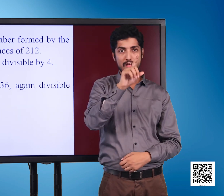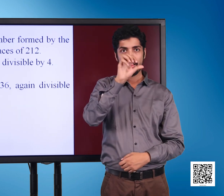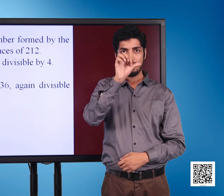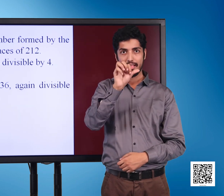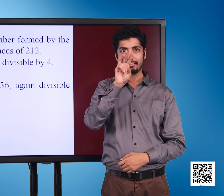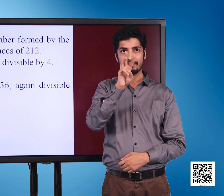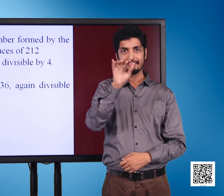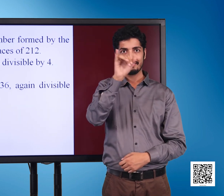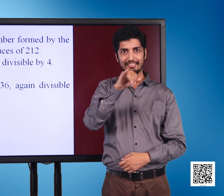1936,